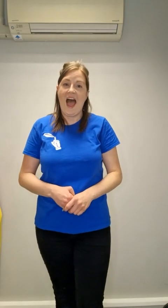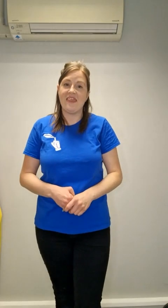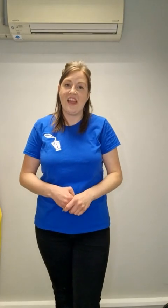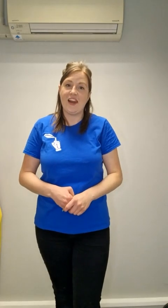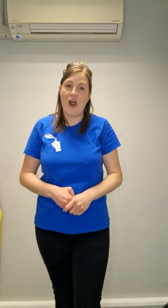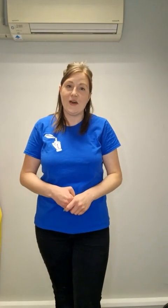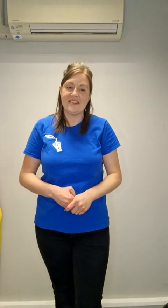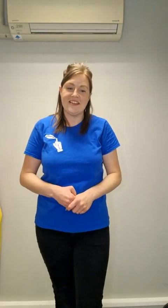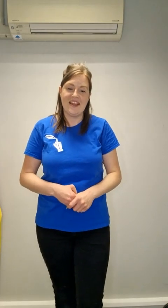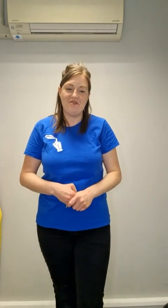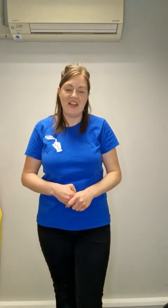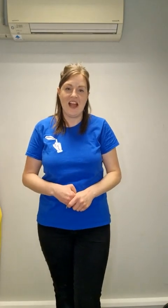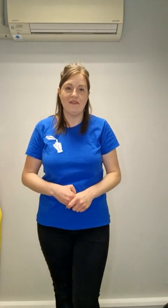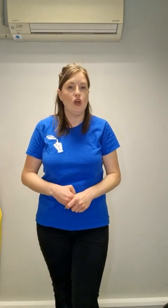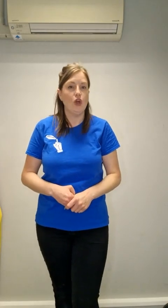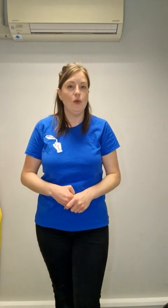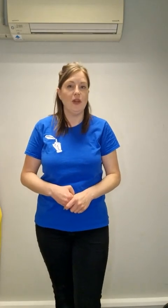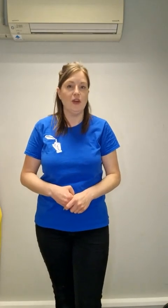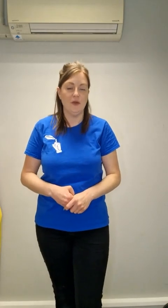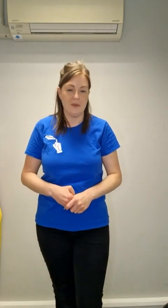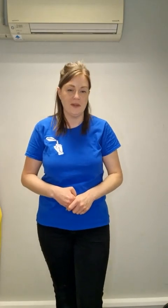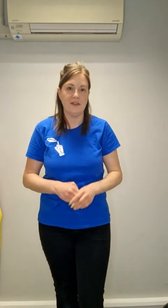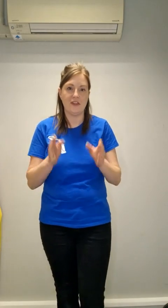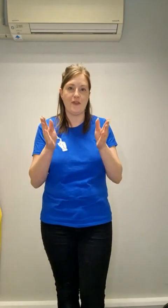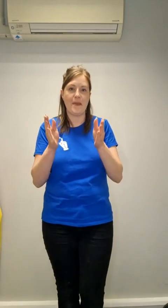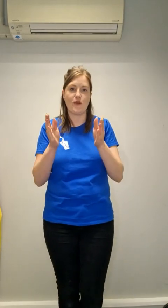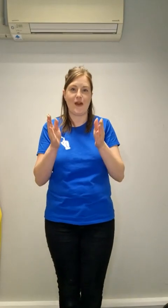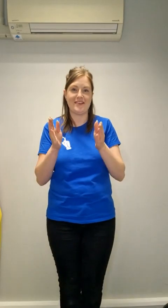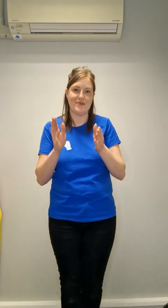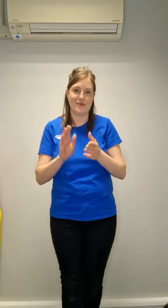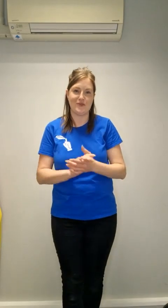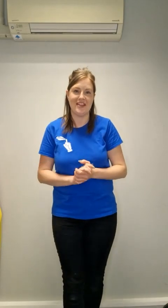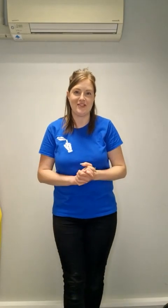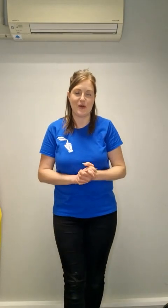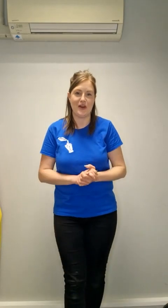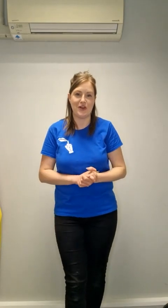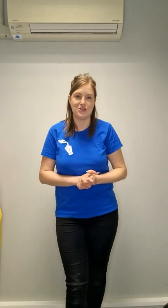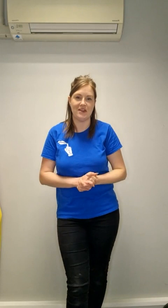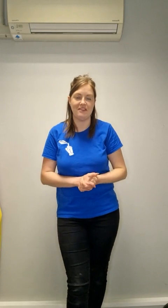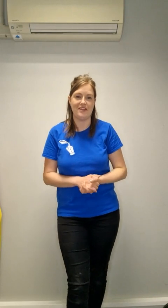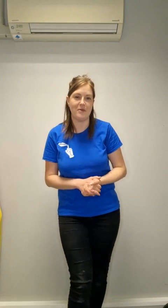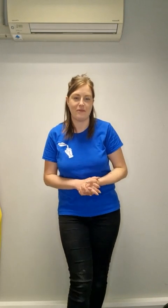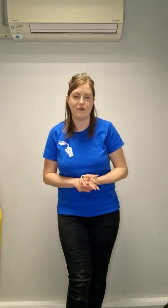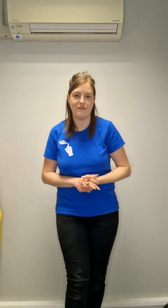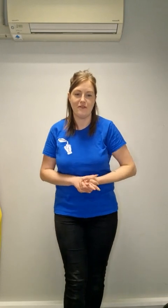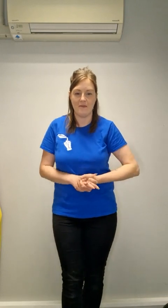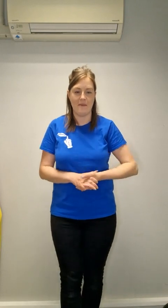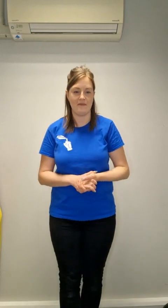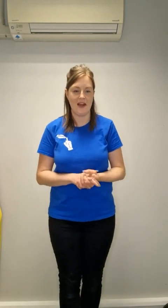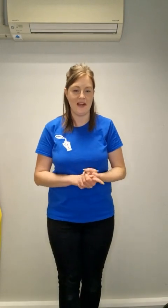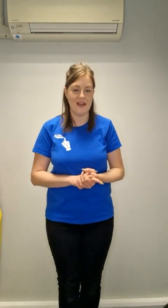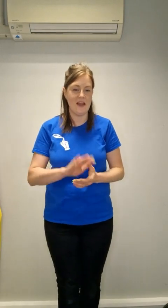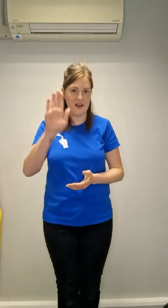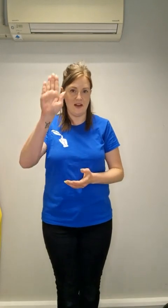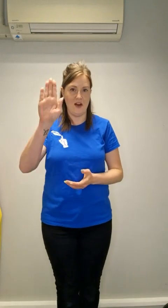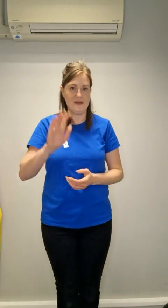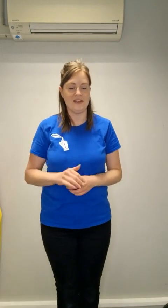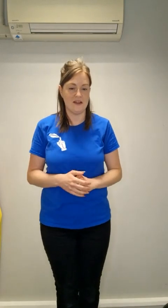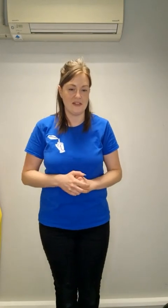And then lastly, we have hula hoop, the big craze that was on TikTok last year and the year before, if you remember rightly. I was suckered into